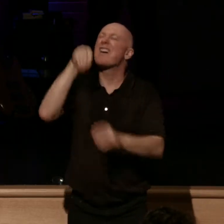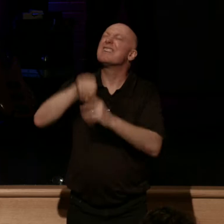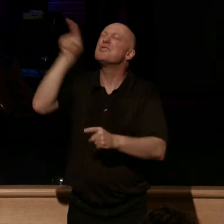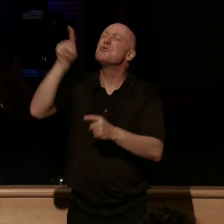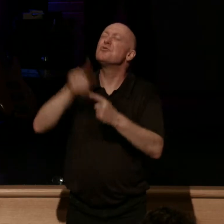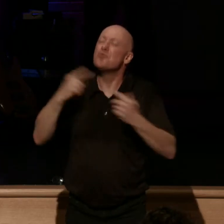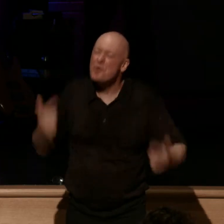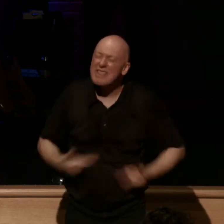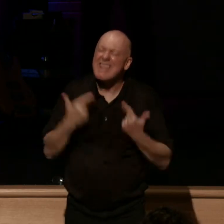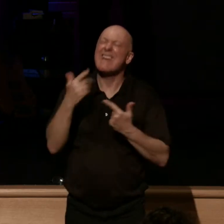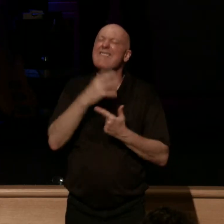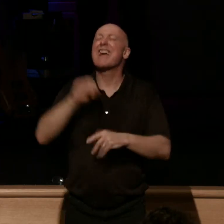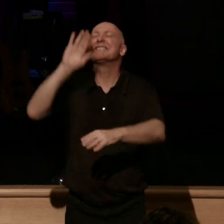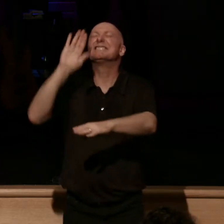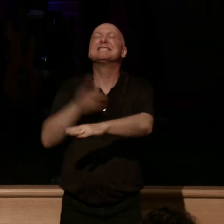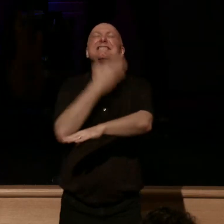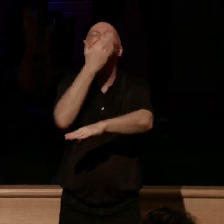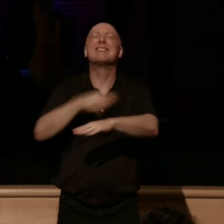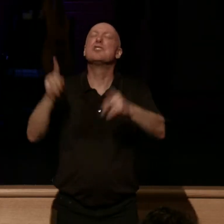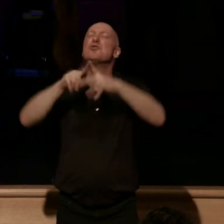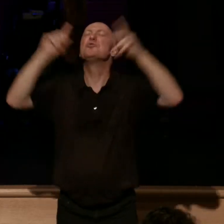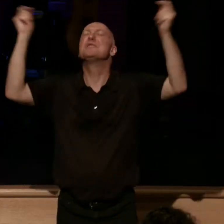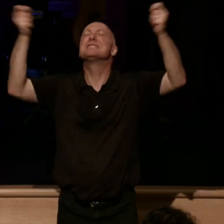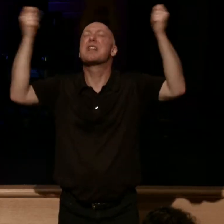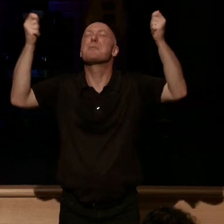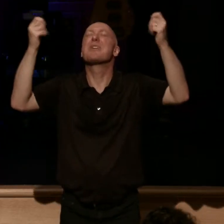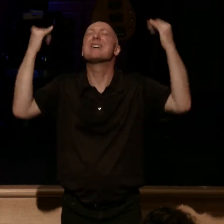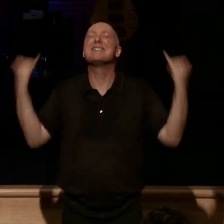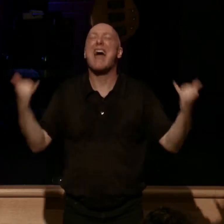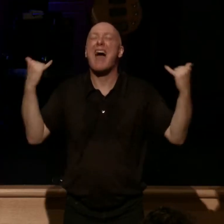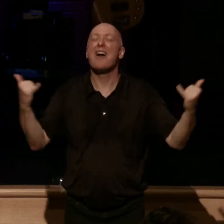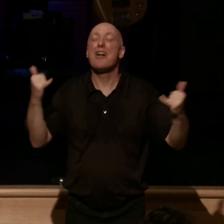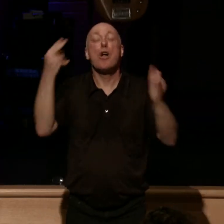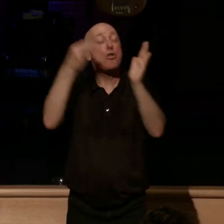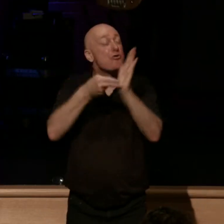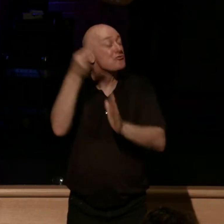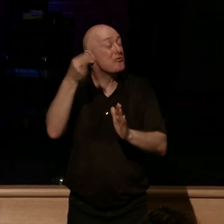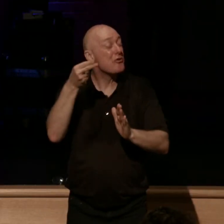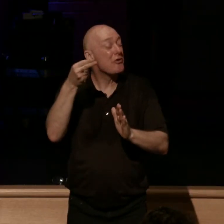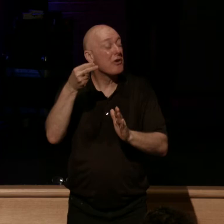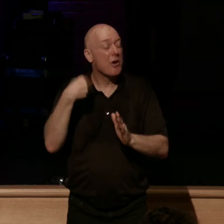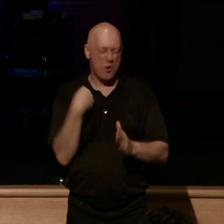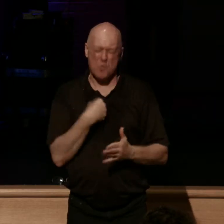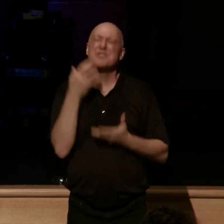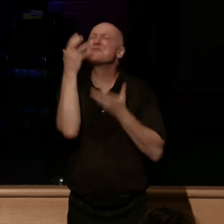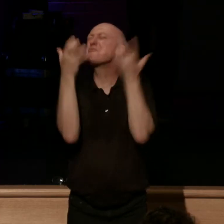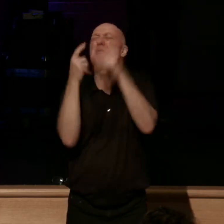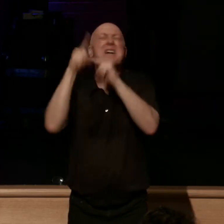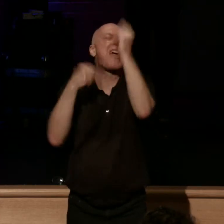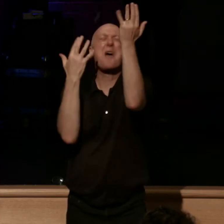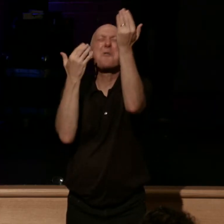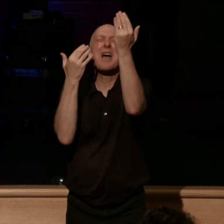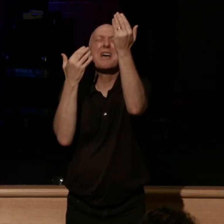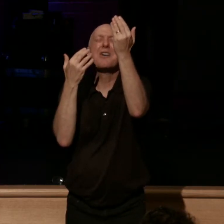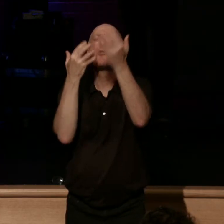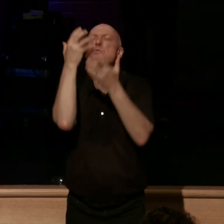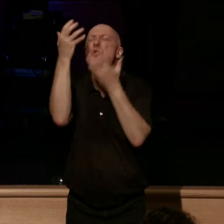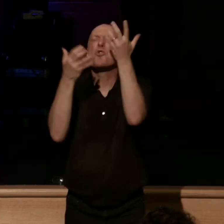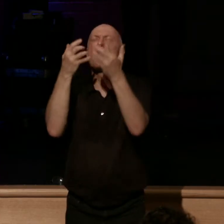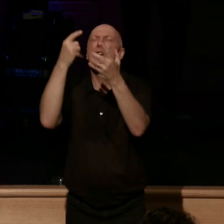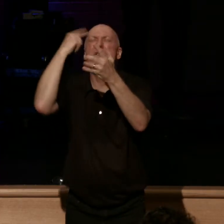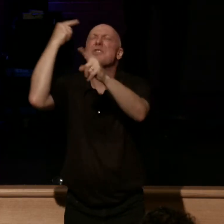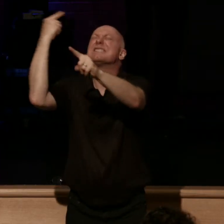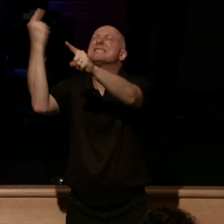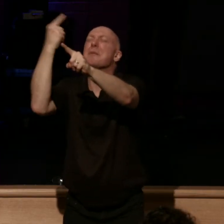live, to sing, to celebrate even now the reality. Yeah, we're groaning, but we're groaning for something that